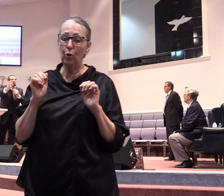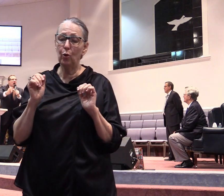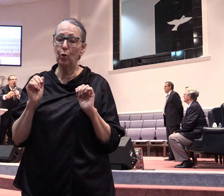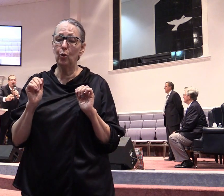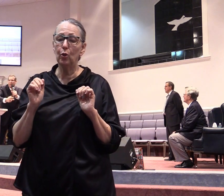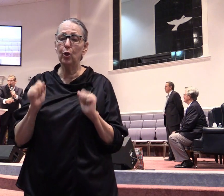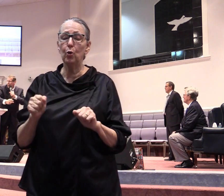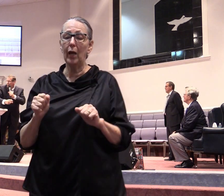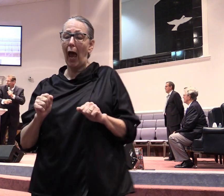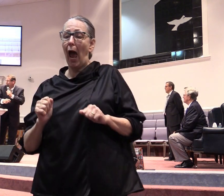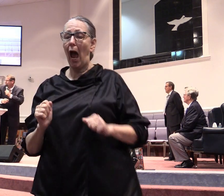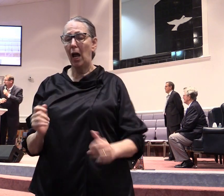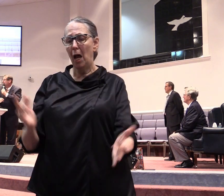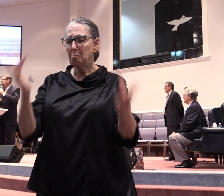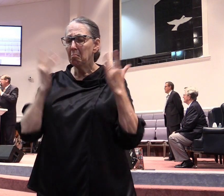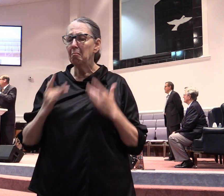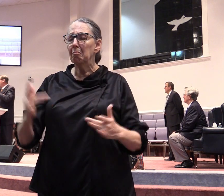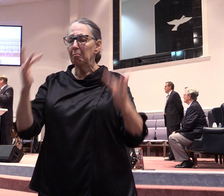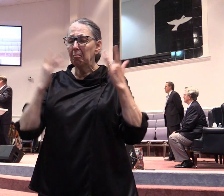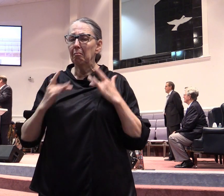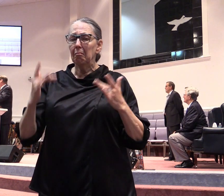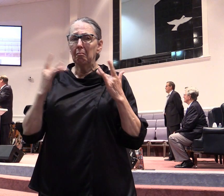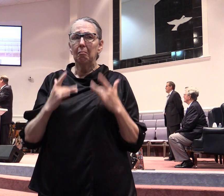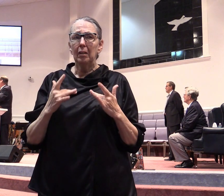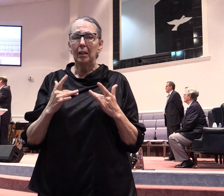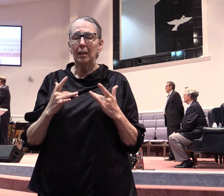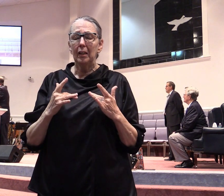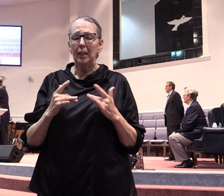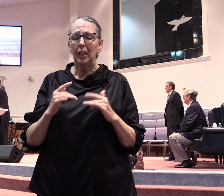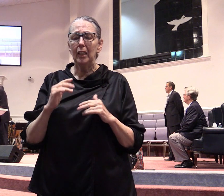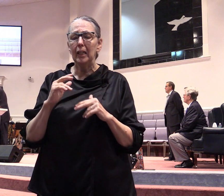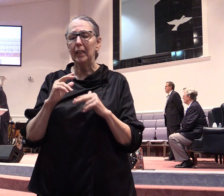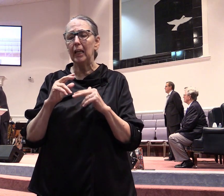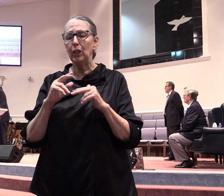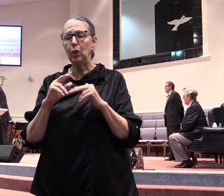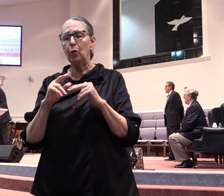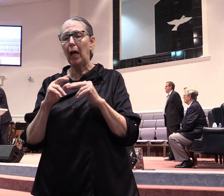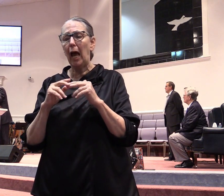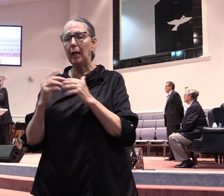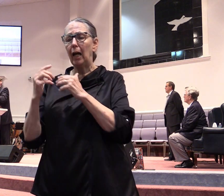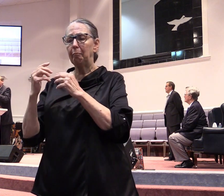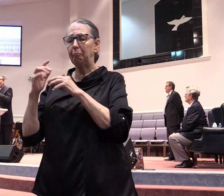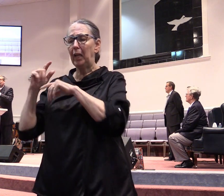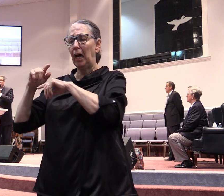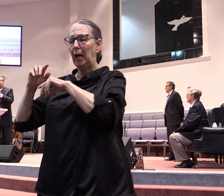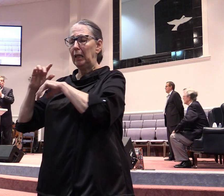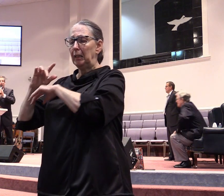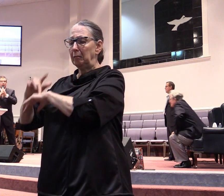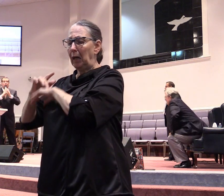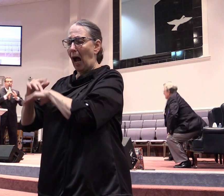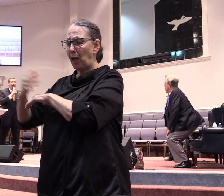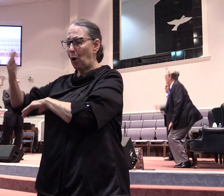get sympathy cards if you want to, and you can build you a big monument to the past, or you can go